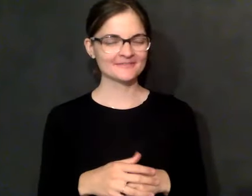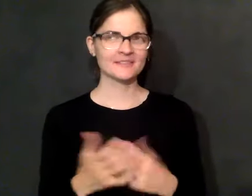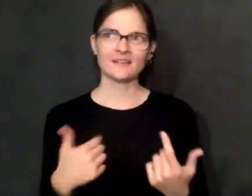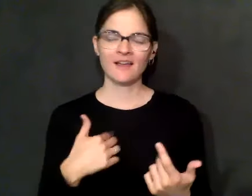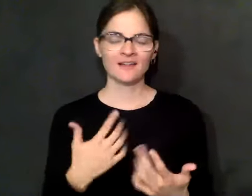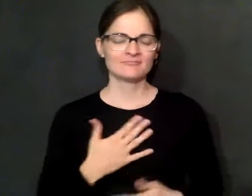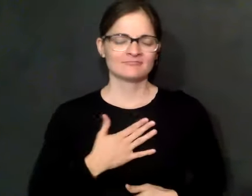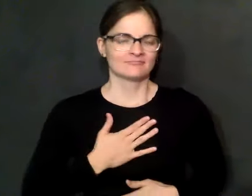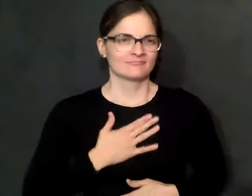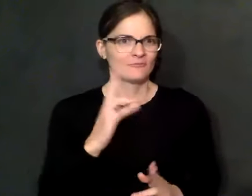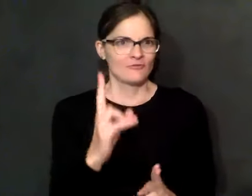flag behind my name.